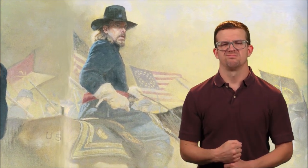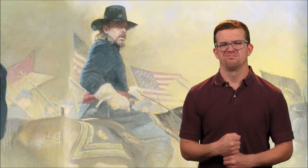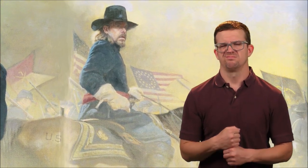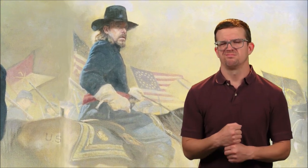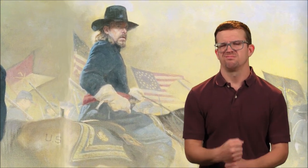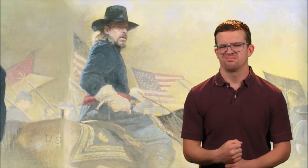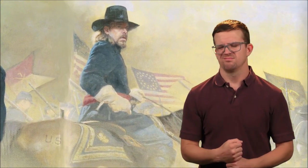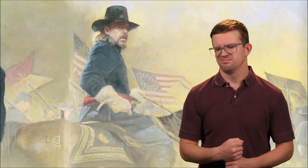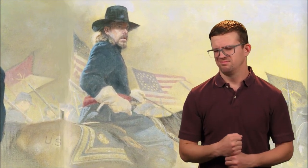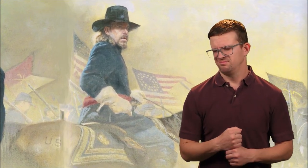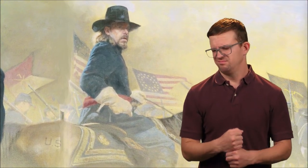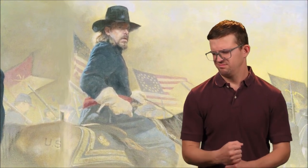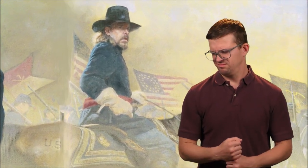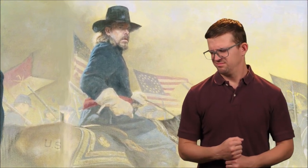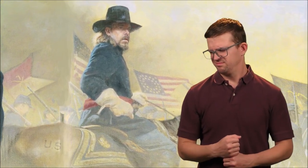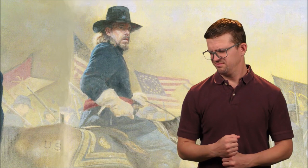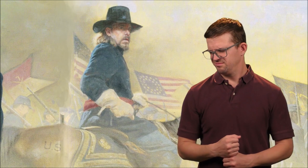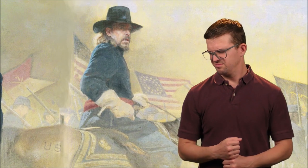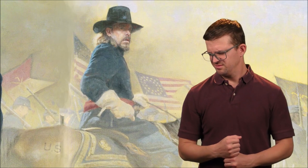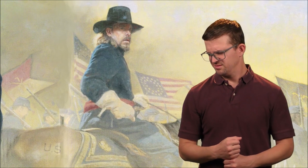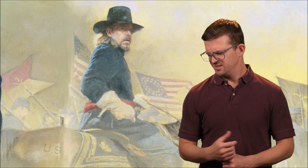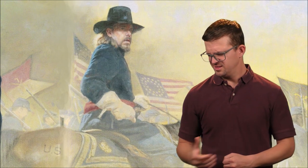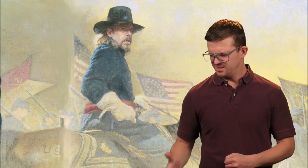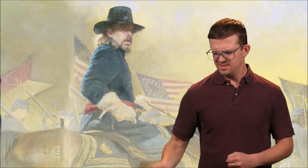"Keep up, boy," ordered the sergeant.